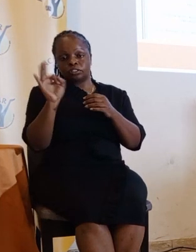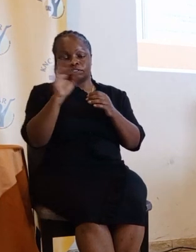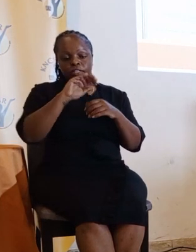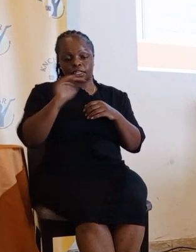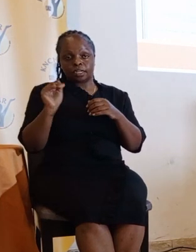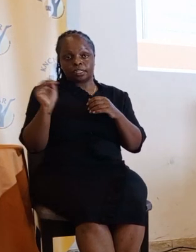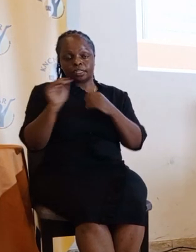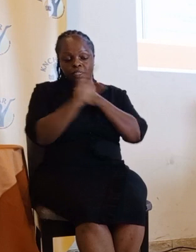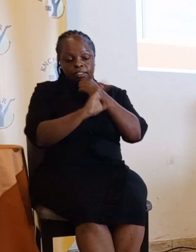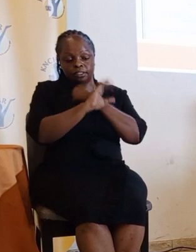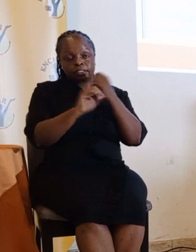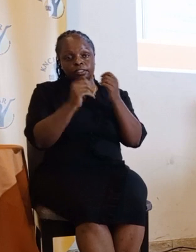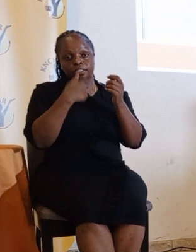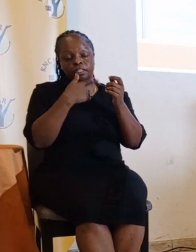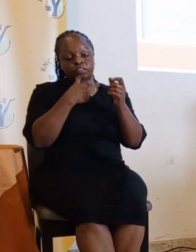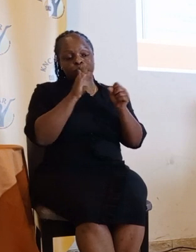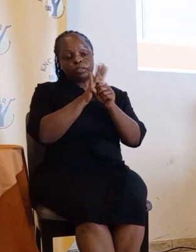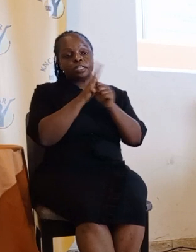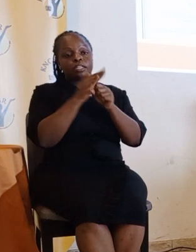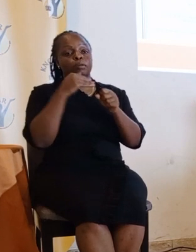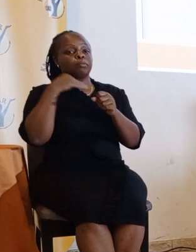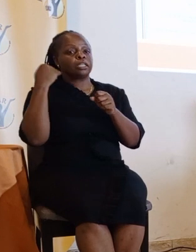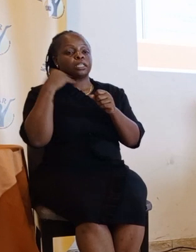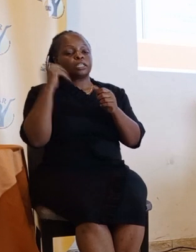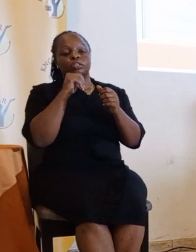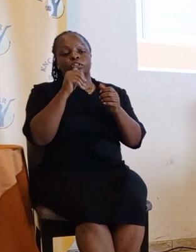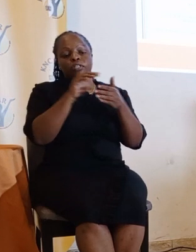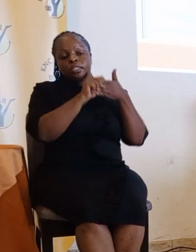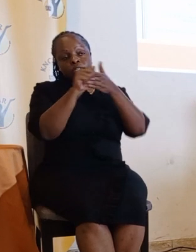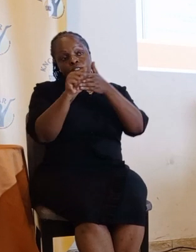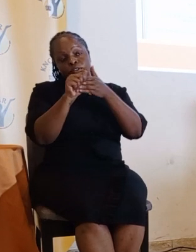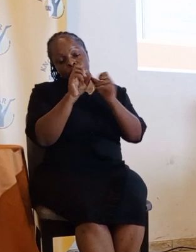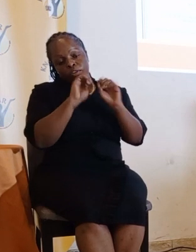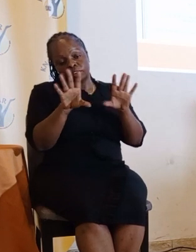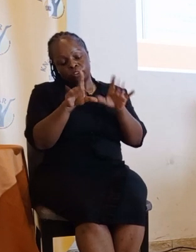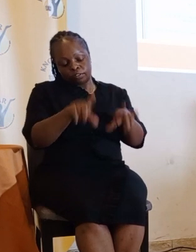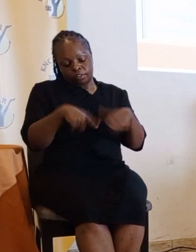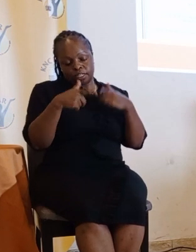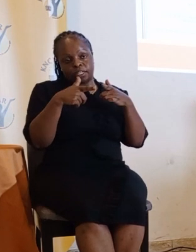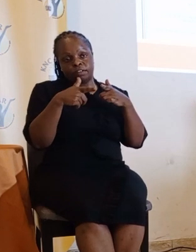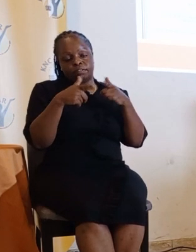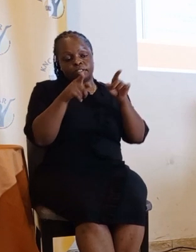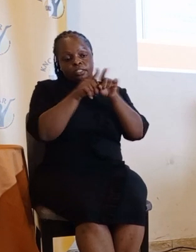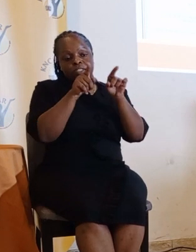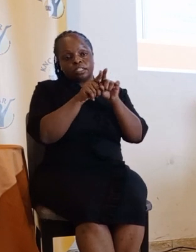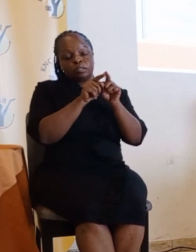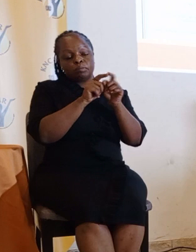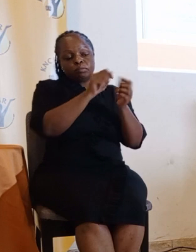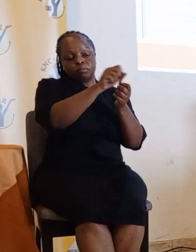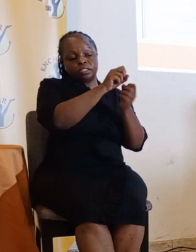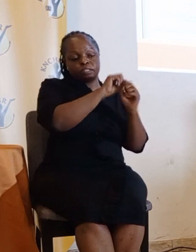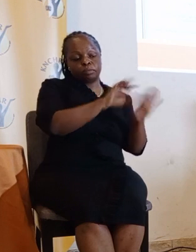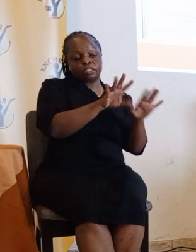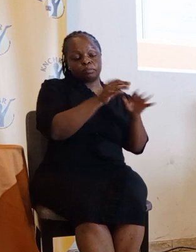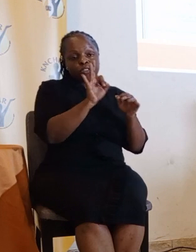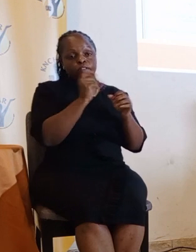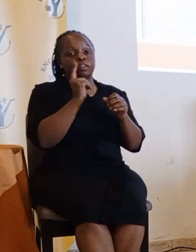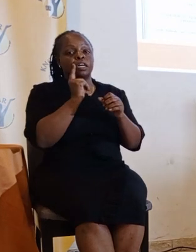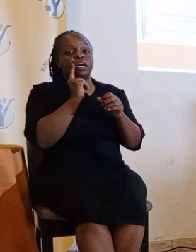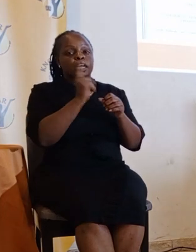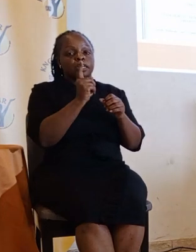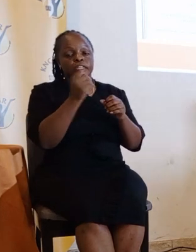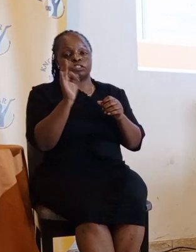increased incidences of banditry, not only led to loss of lives and livelihood, but also displacement of